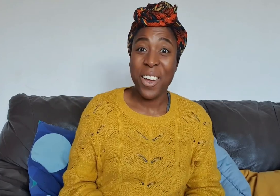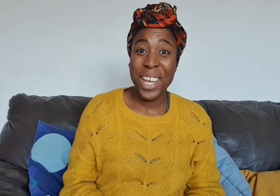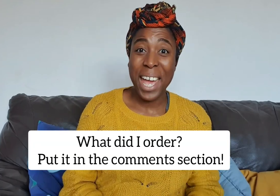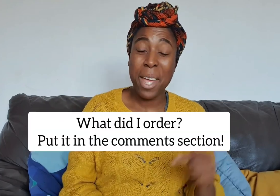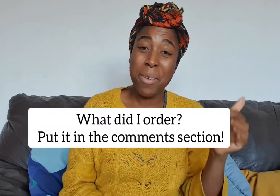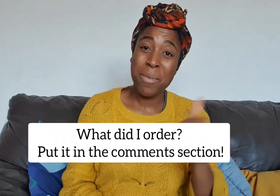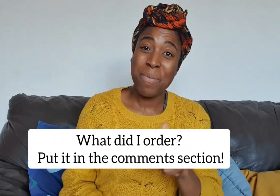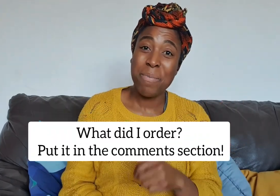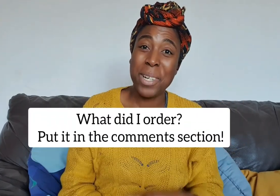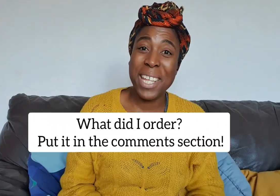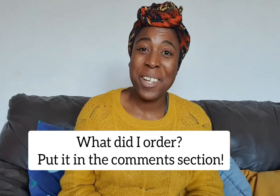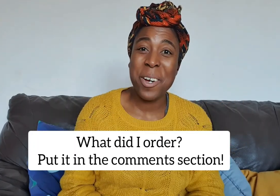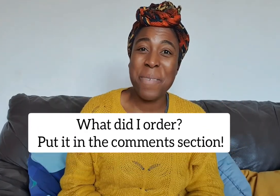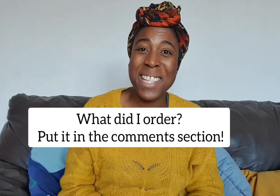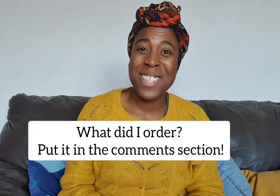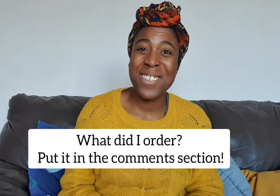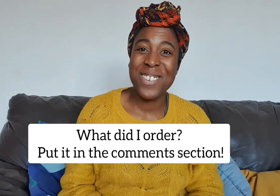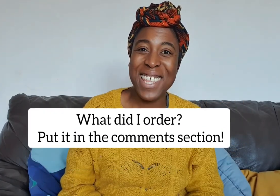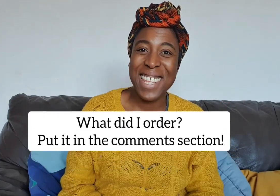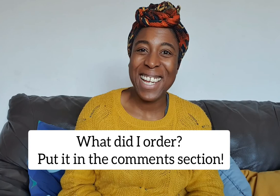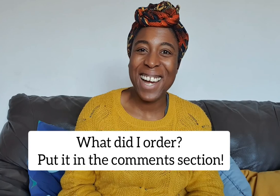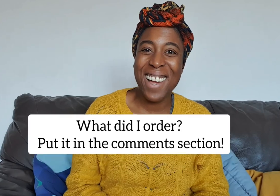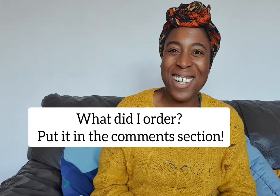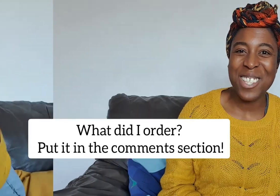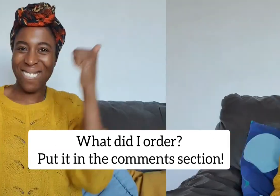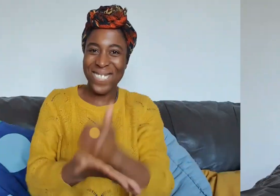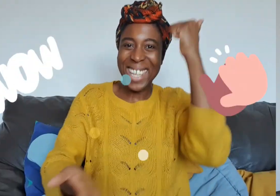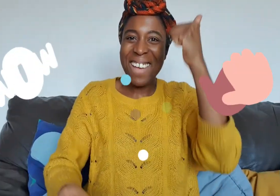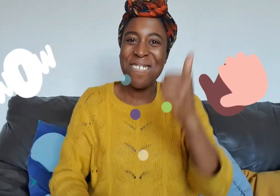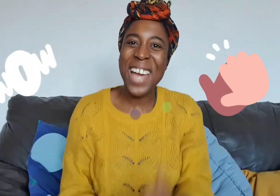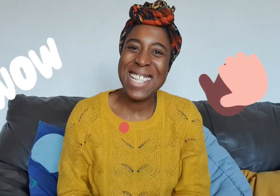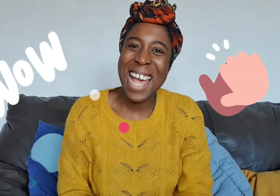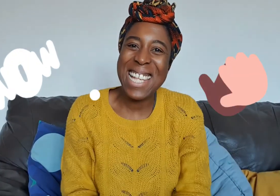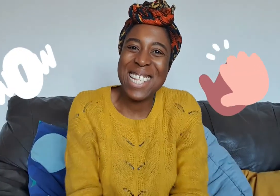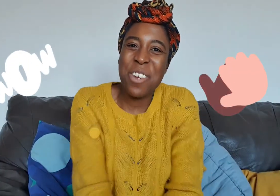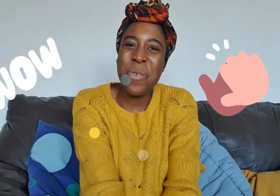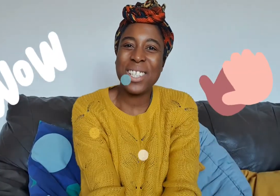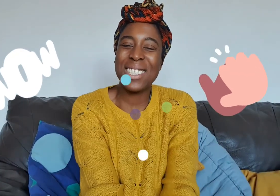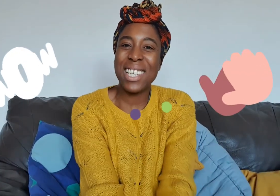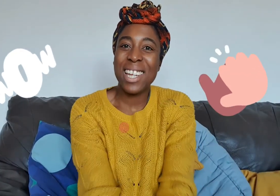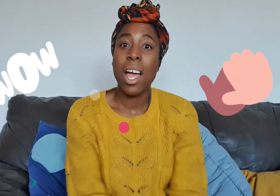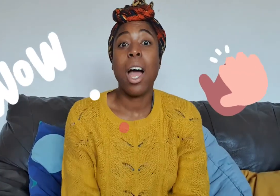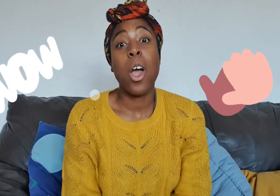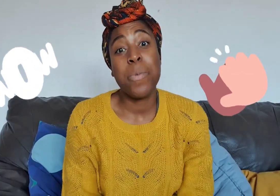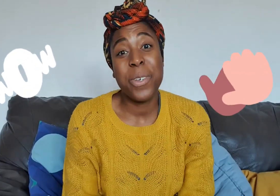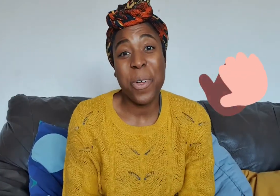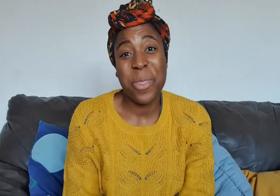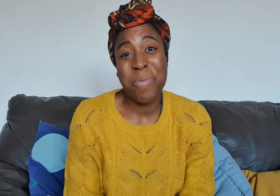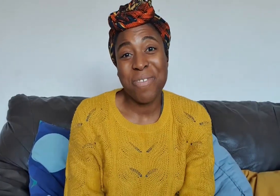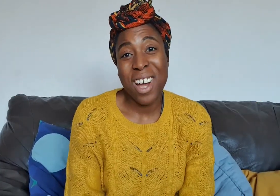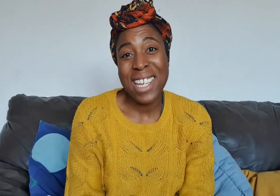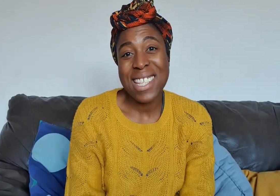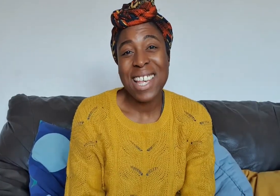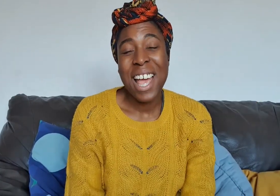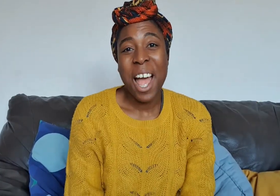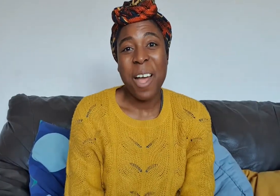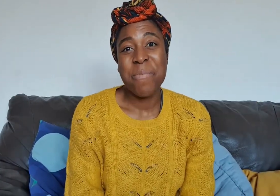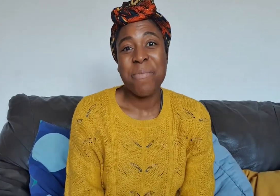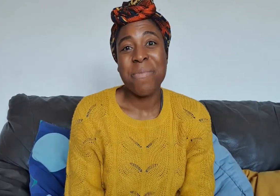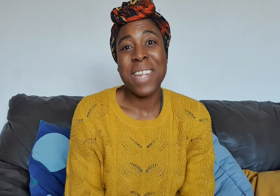Okay. Put it in the comments what you think I asked. Fantastic, well done. Hope you got them right. Now